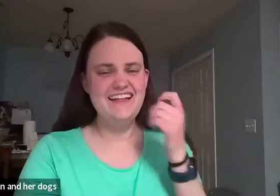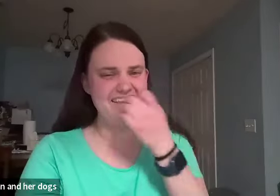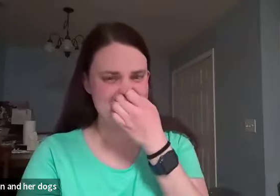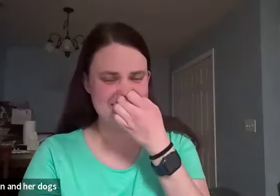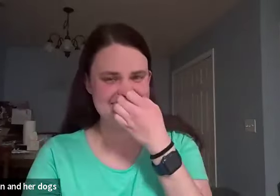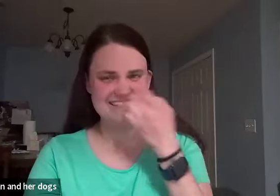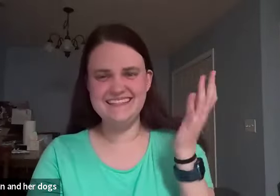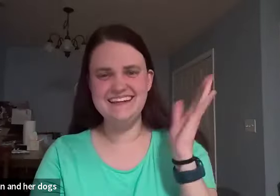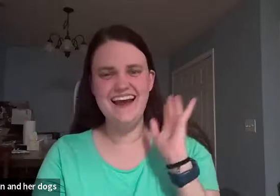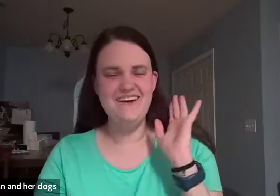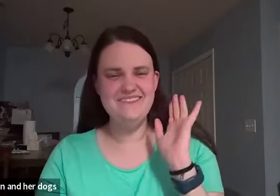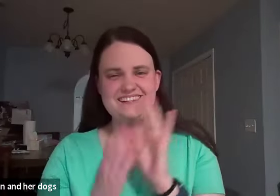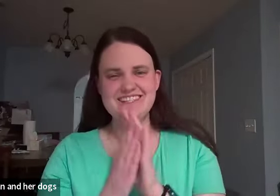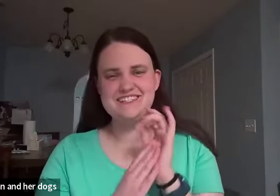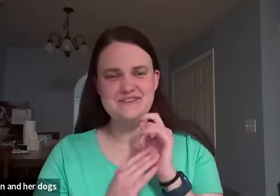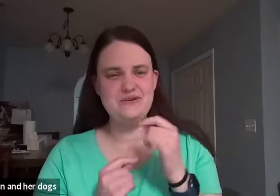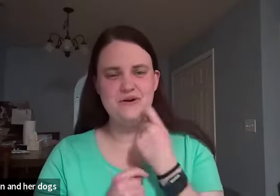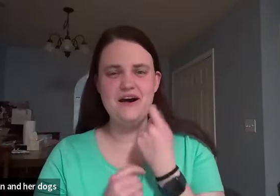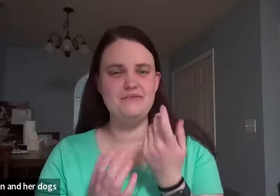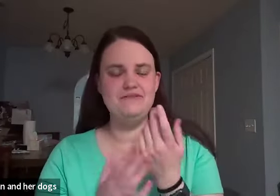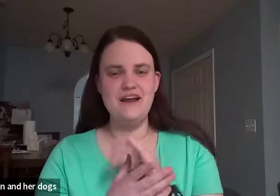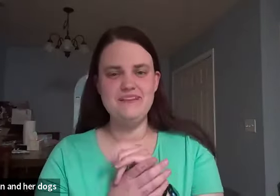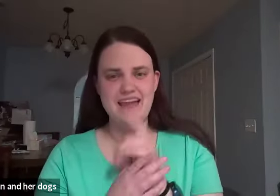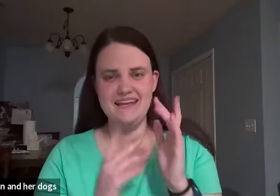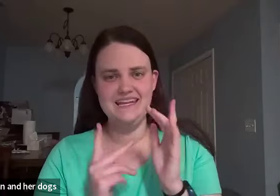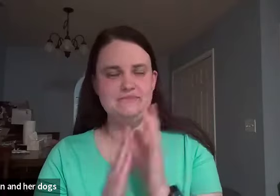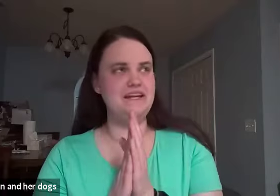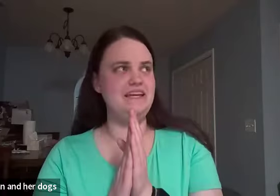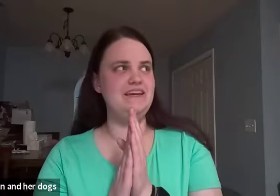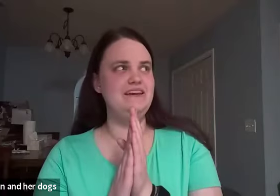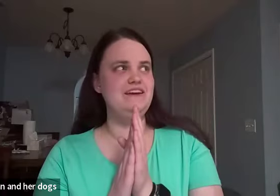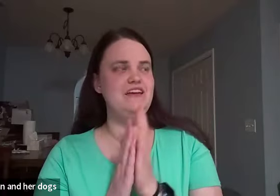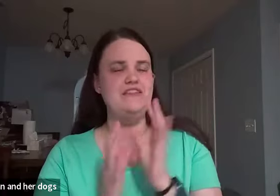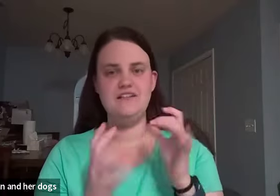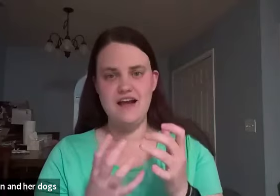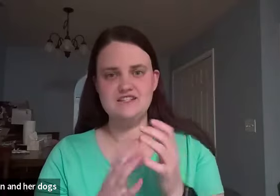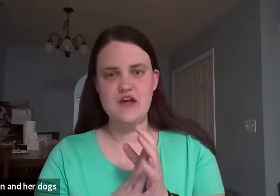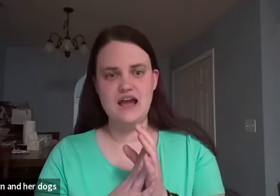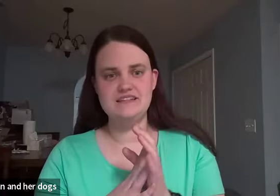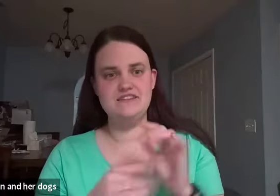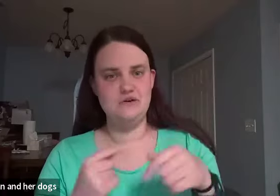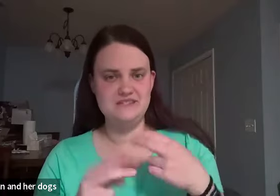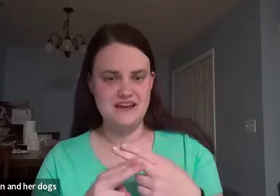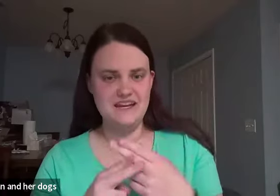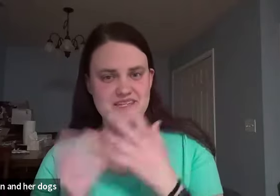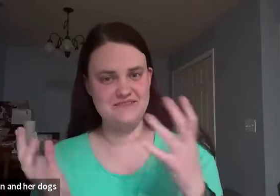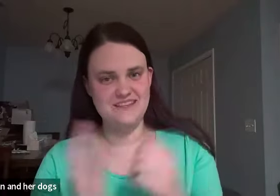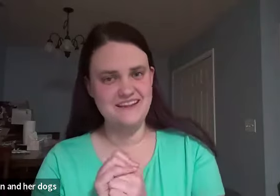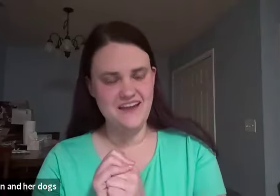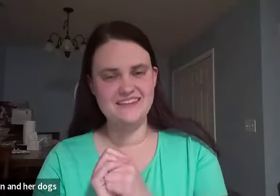I love it. See, oh my gosh, this is so cool. We've not really had anybody in the class that has like their own sign names and everything like that.